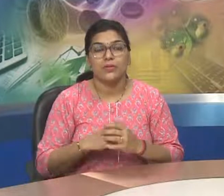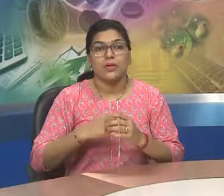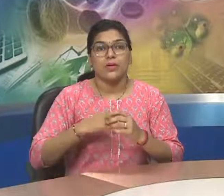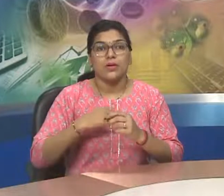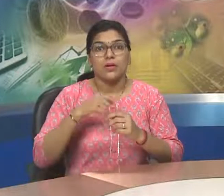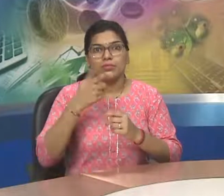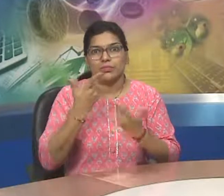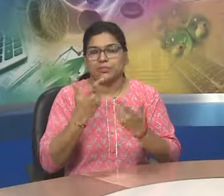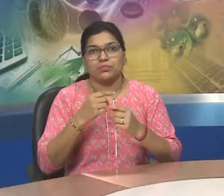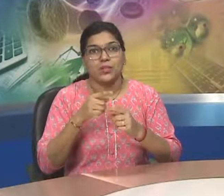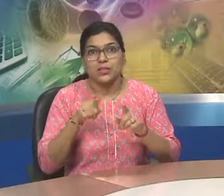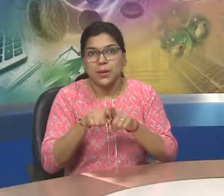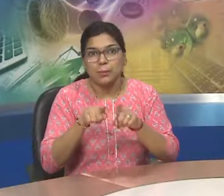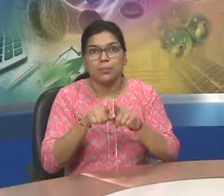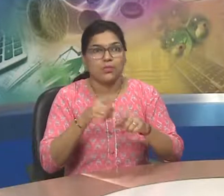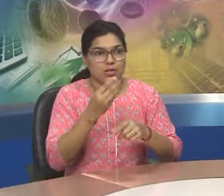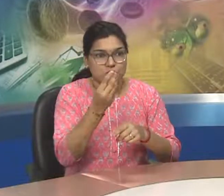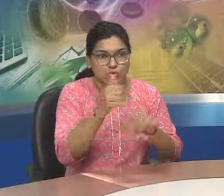is its